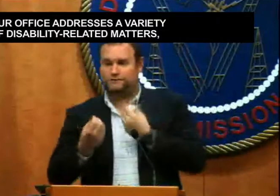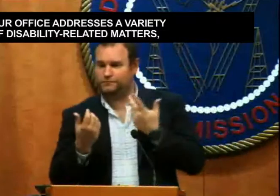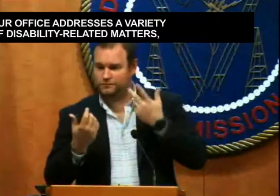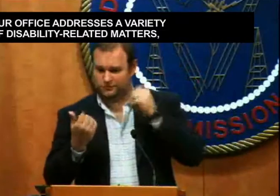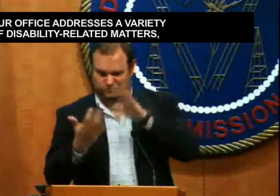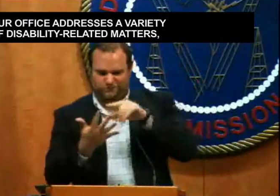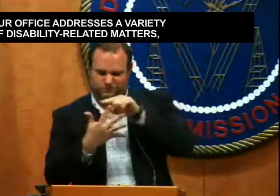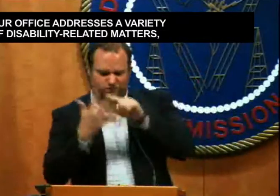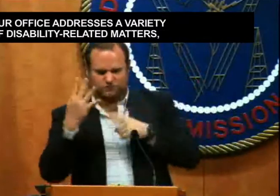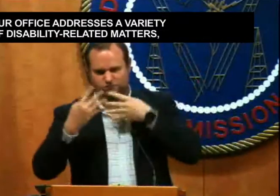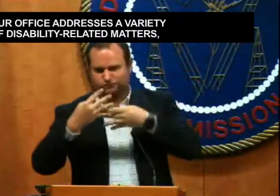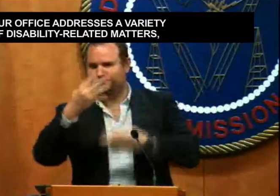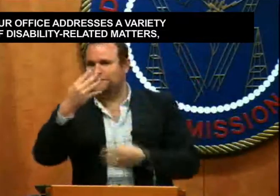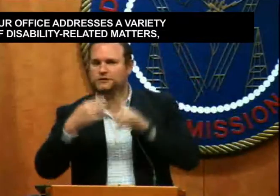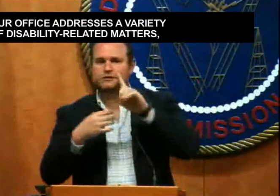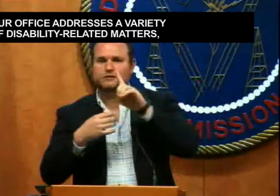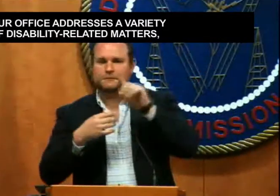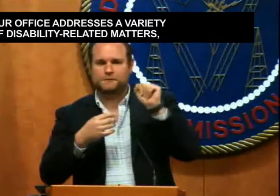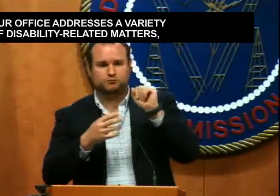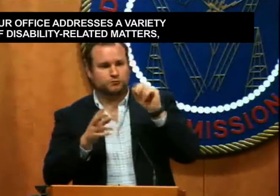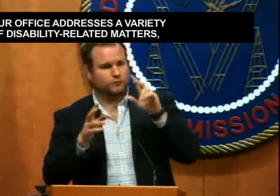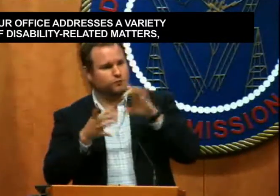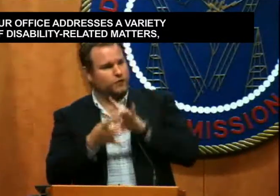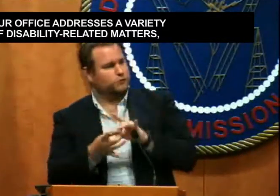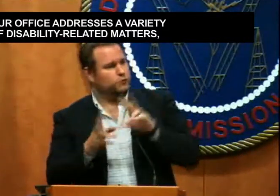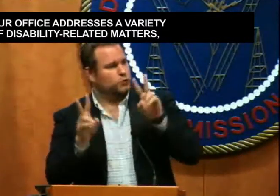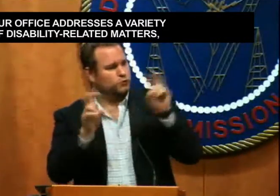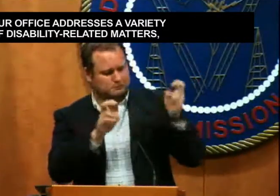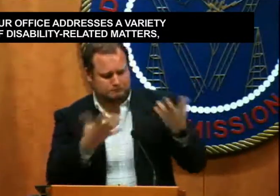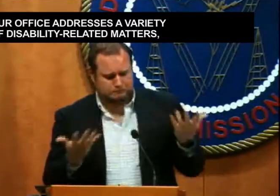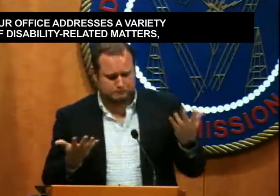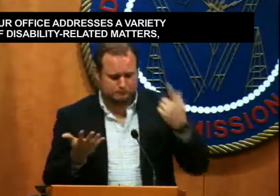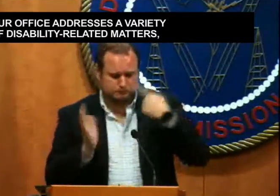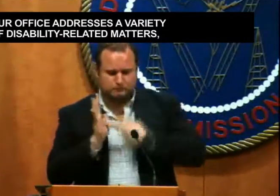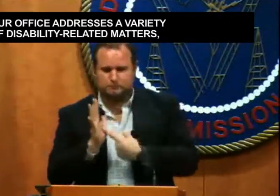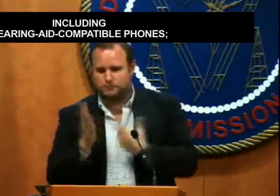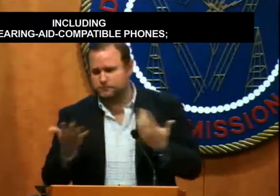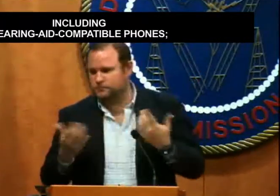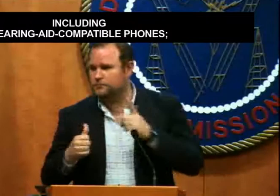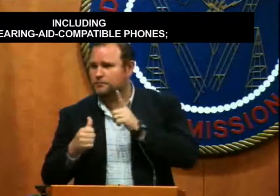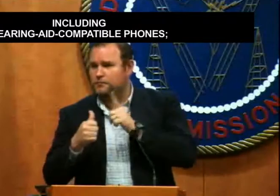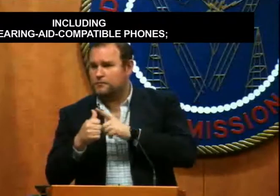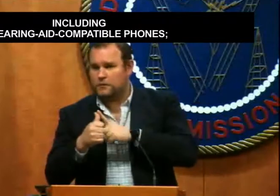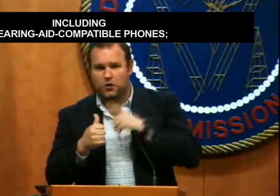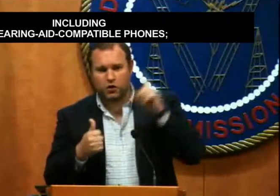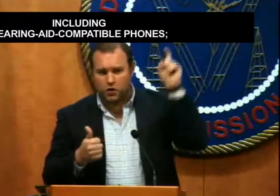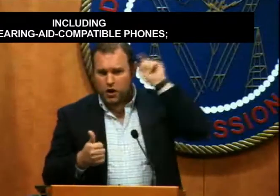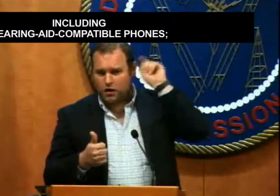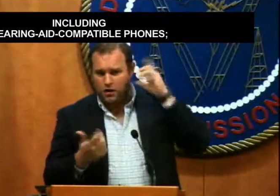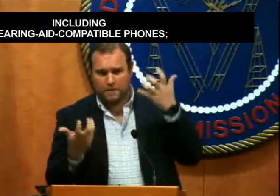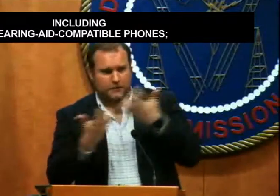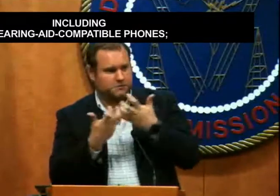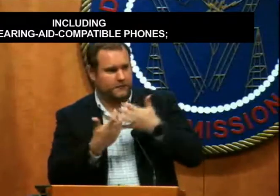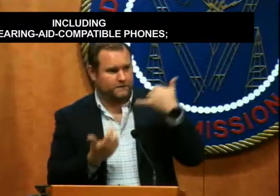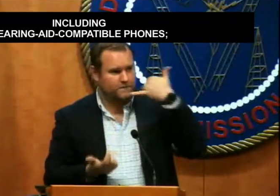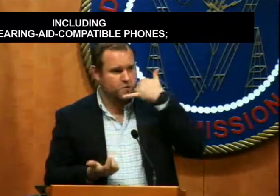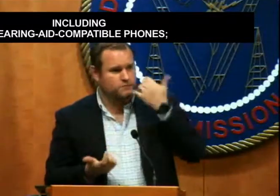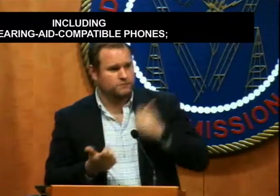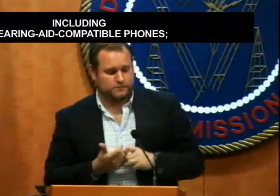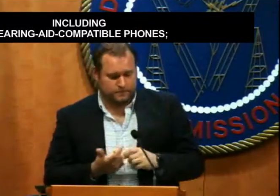Our office addresses a variety of disability-related matters, including hearing aid-compatible phones,